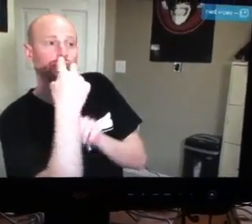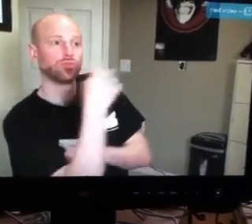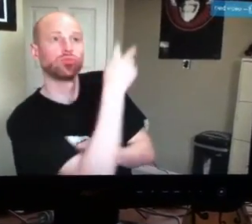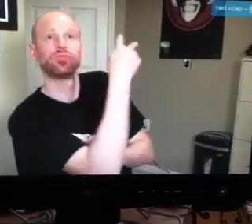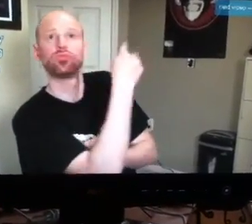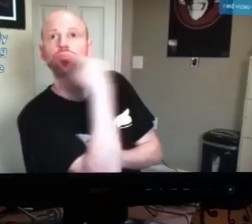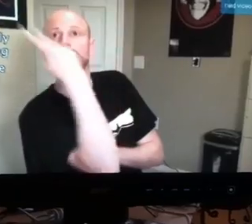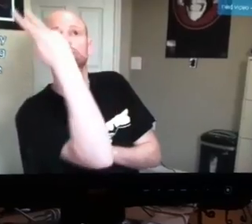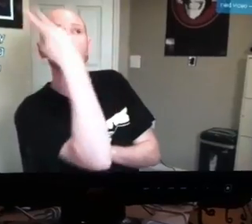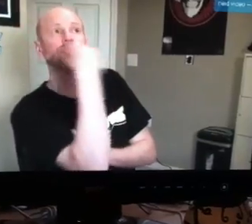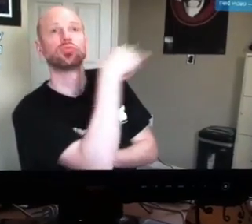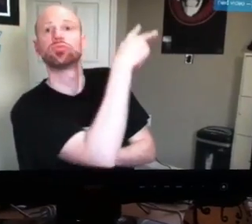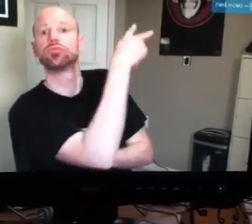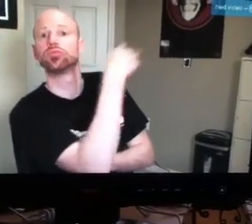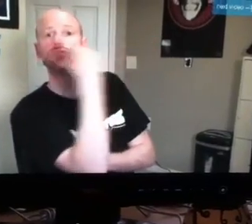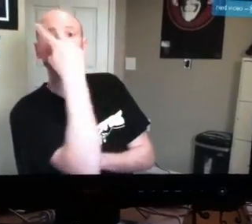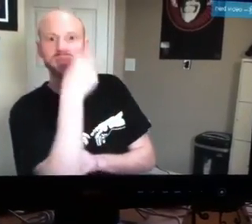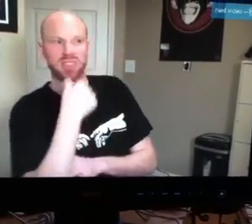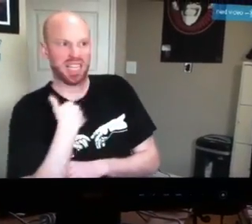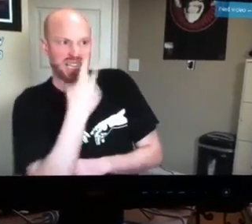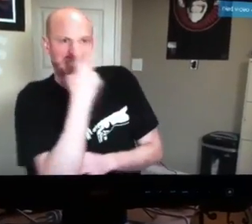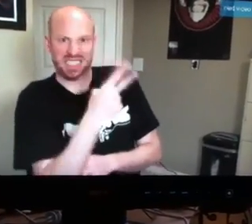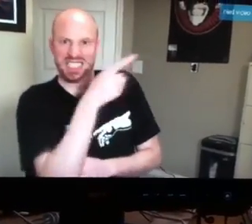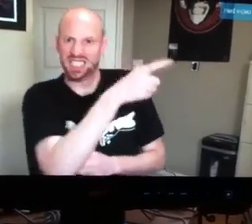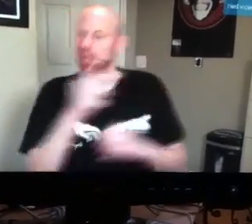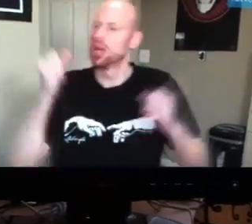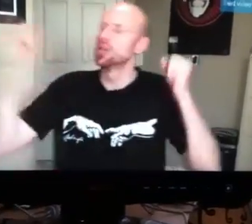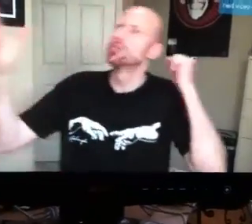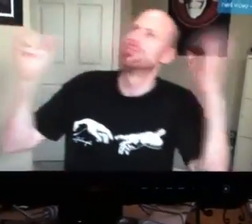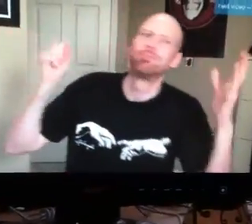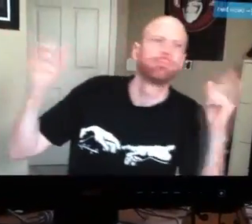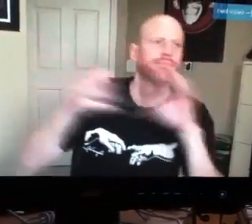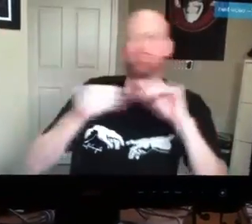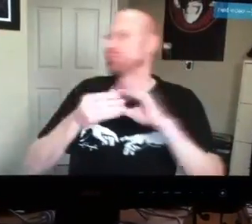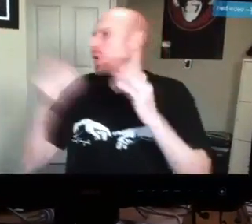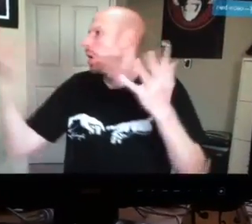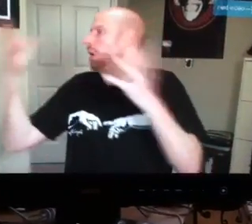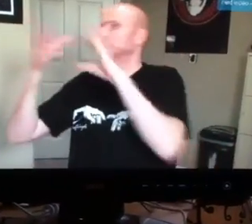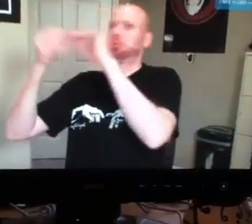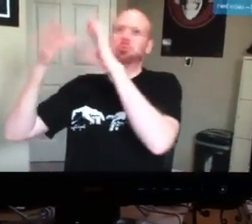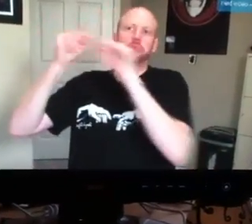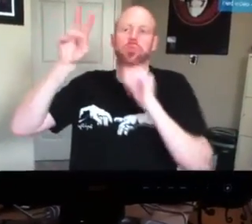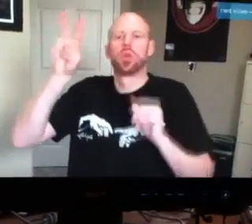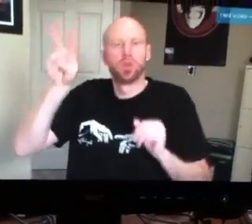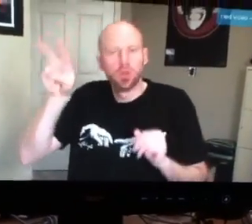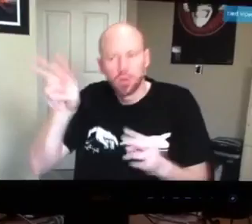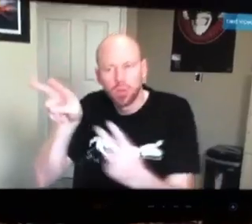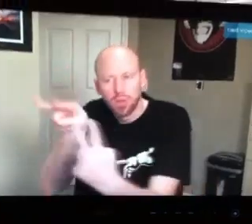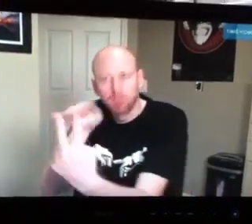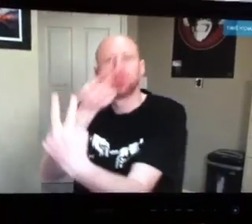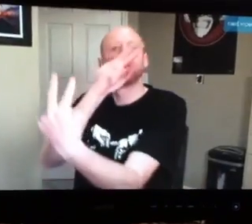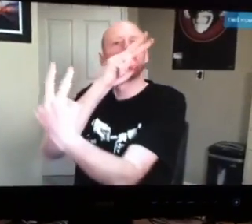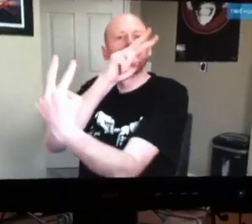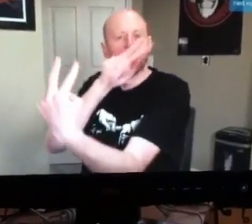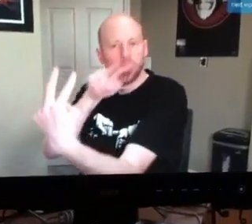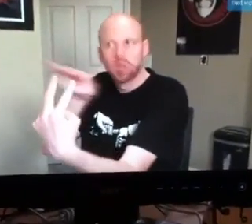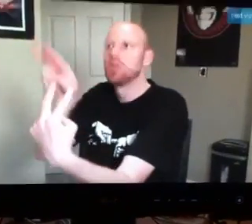And they're going to notice the signer's eye gaze. And if the listener is looking all around, they're not looking at the